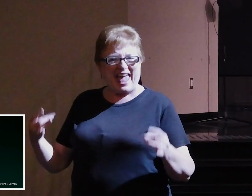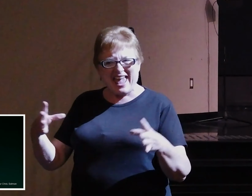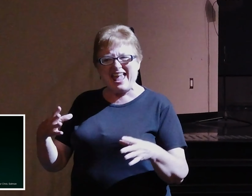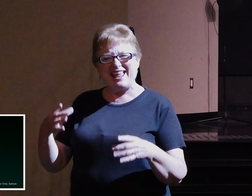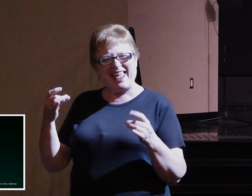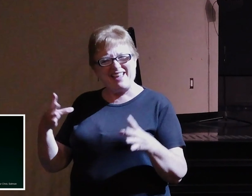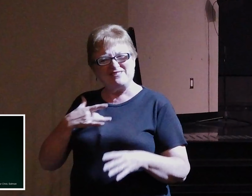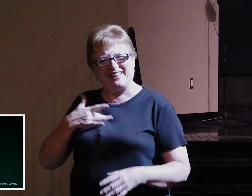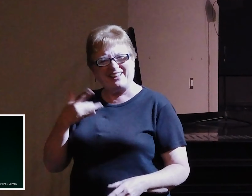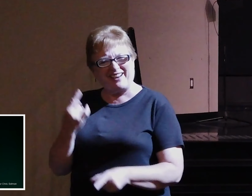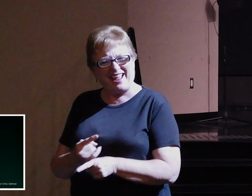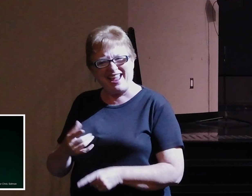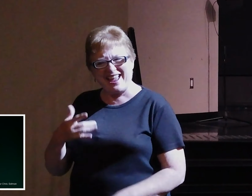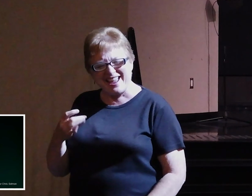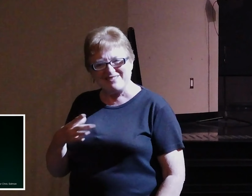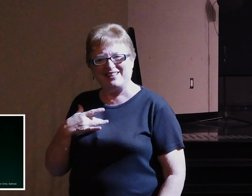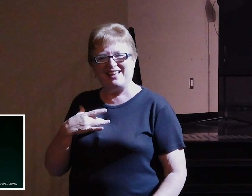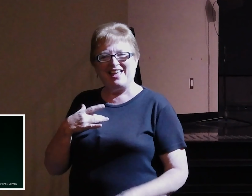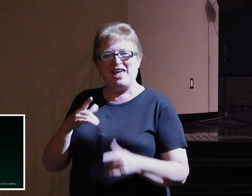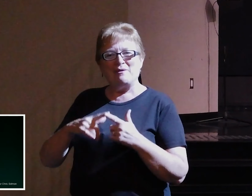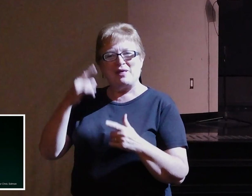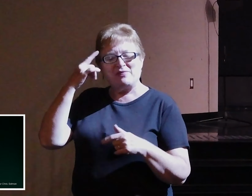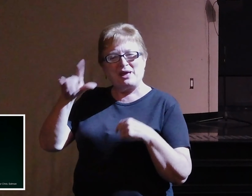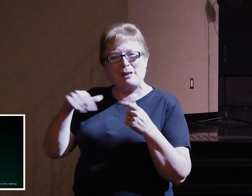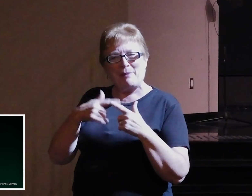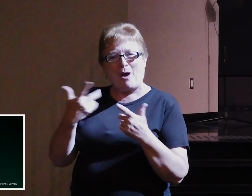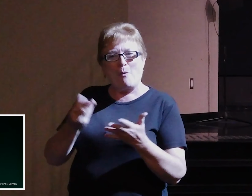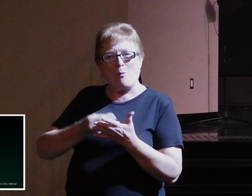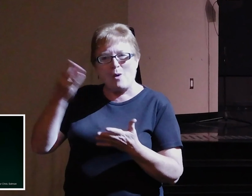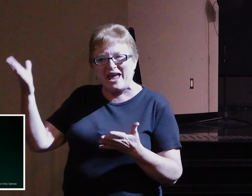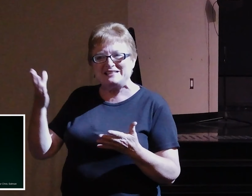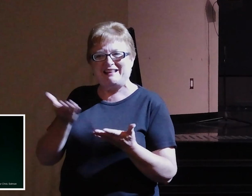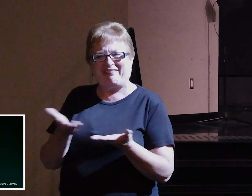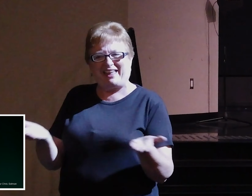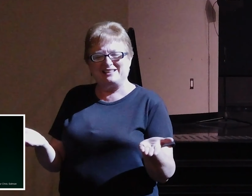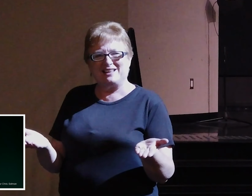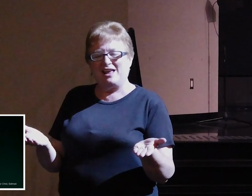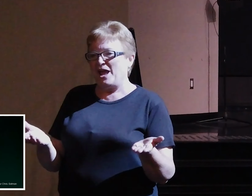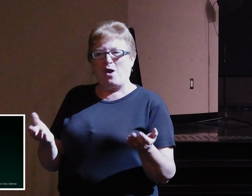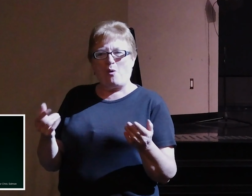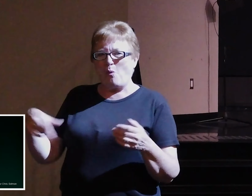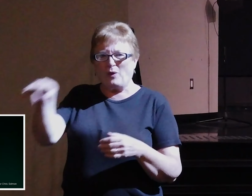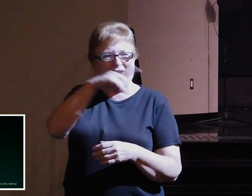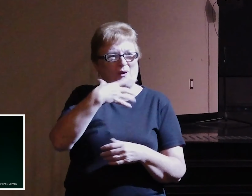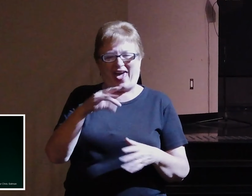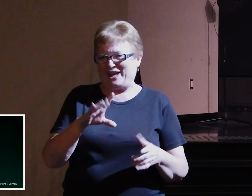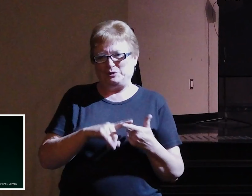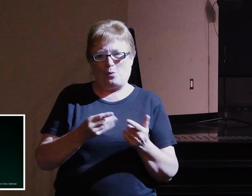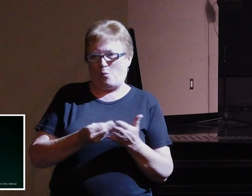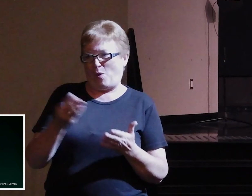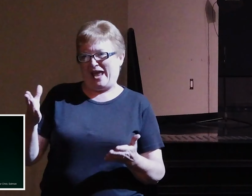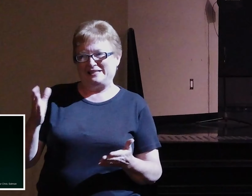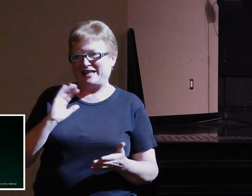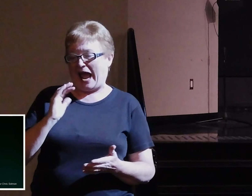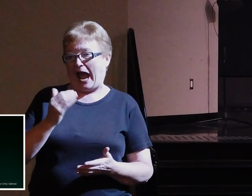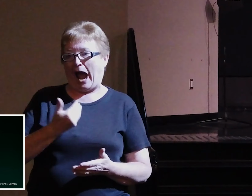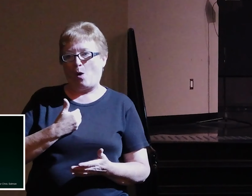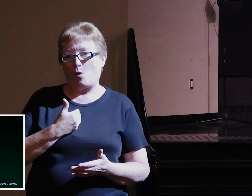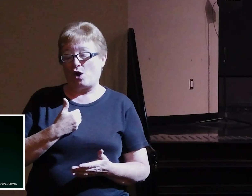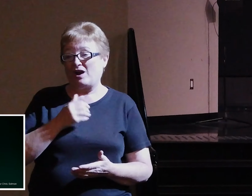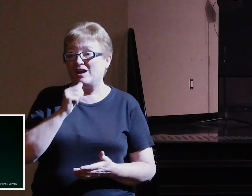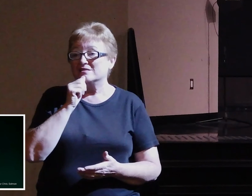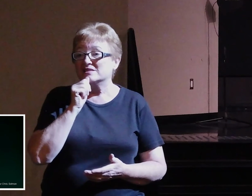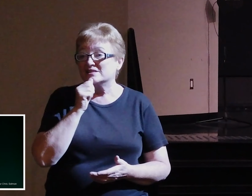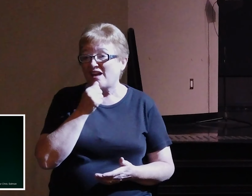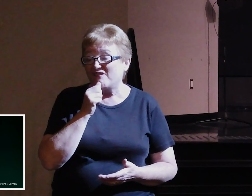morning as we think about waste and wasting, none of us wants to waste our suffering. The